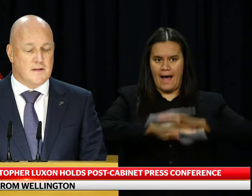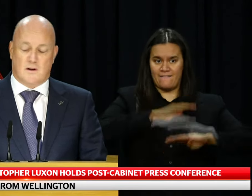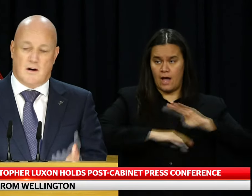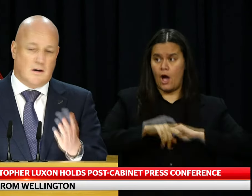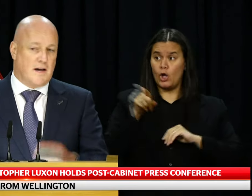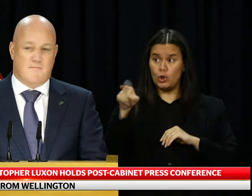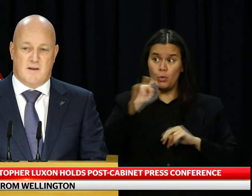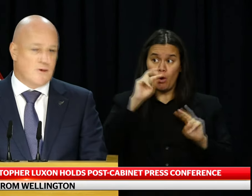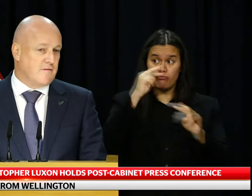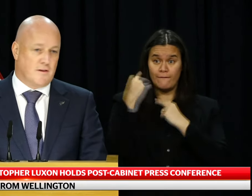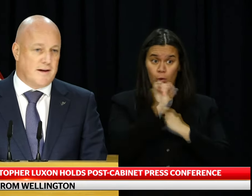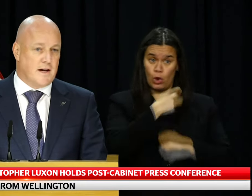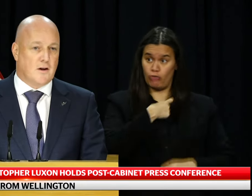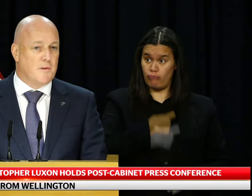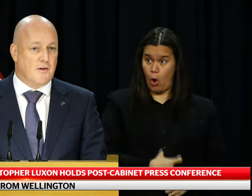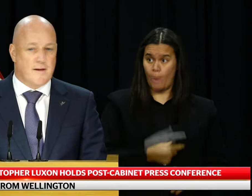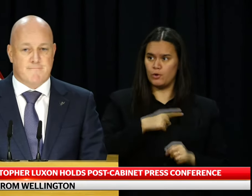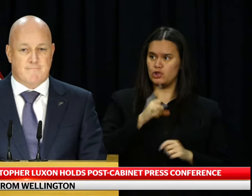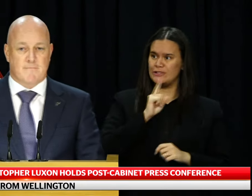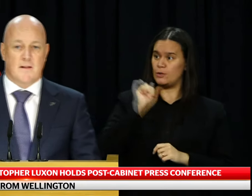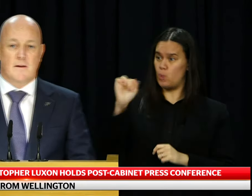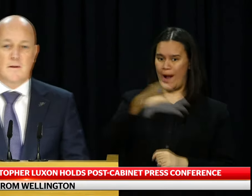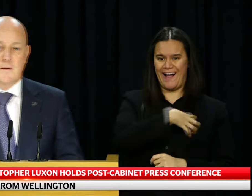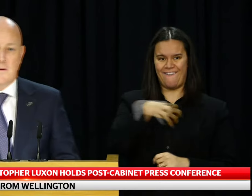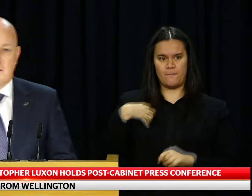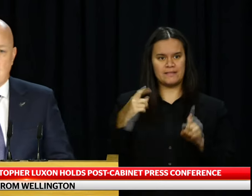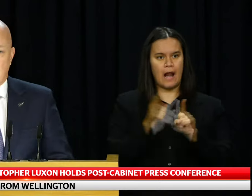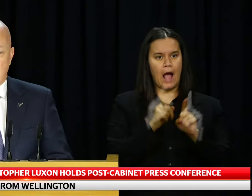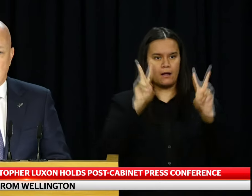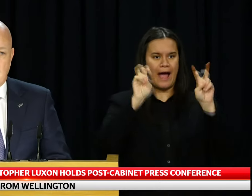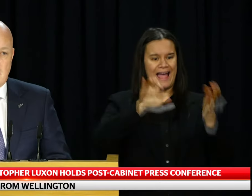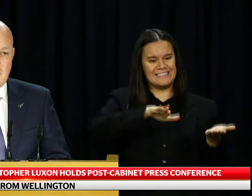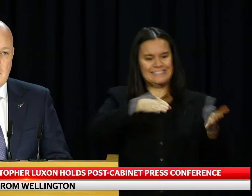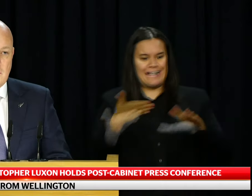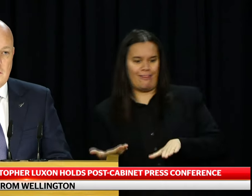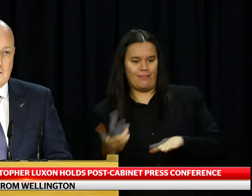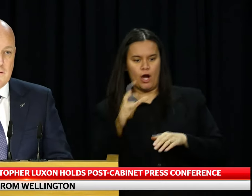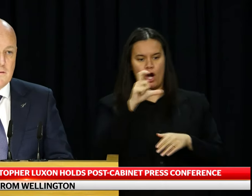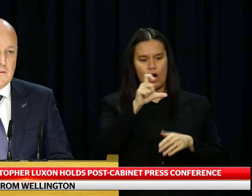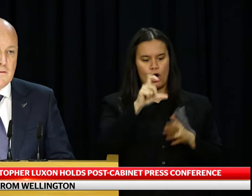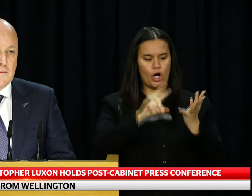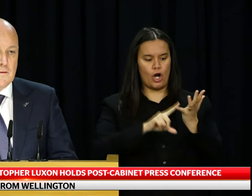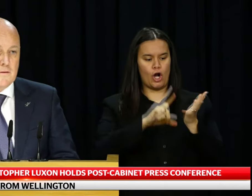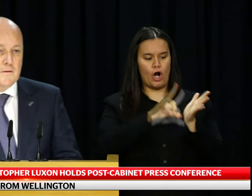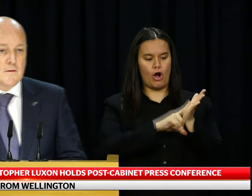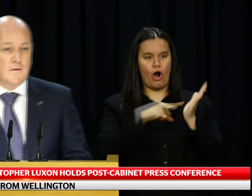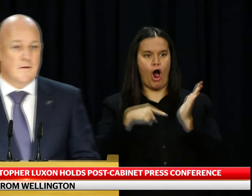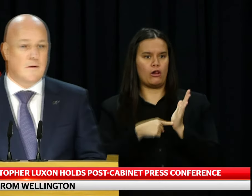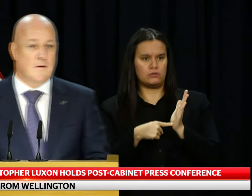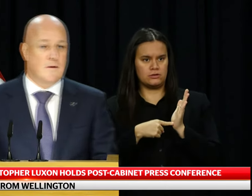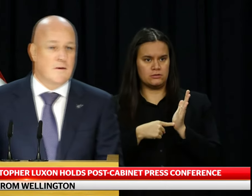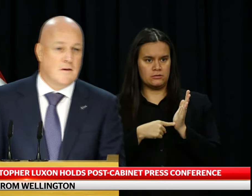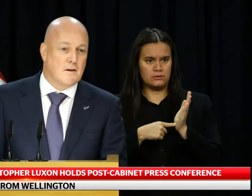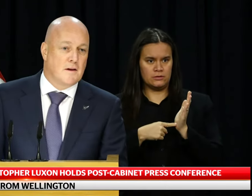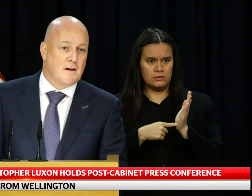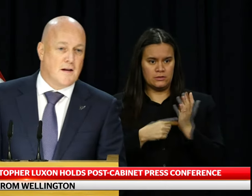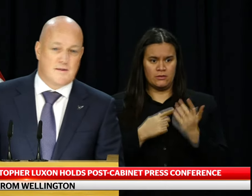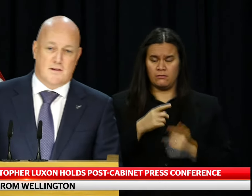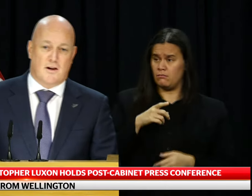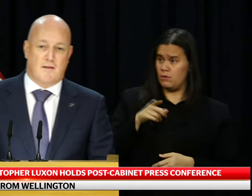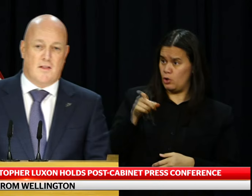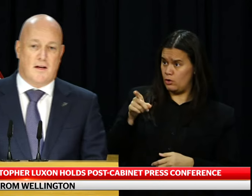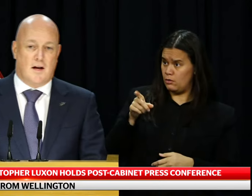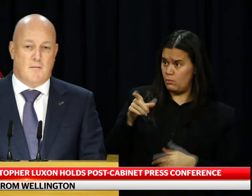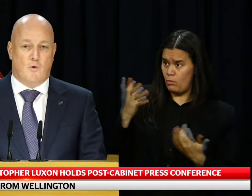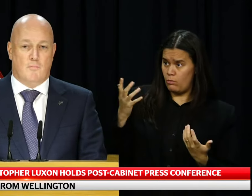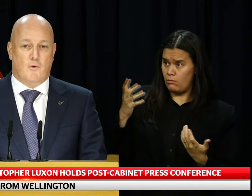cult? Yeah, sorry, look, I haven't been briefed on that. I can't comment on that. Just on what... Oh, did you want to follow up? When are you going to be briefed on it, or are you relaxed about that? Oh,